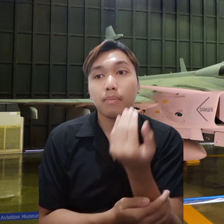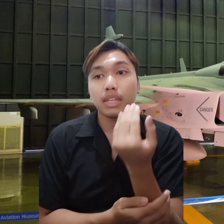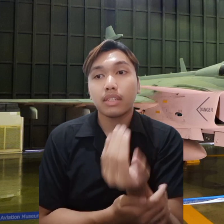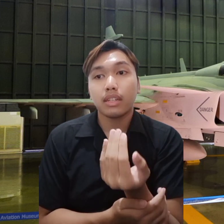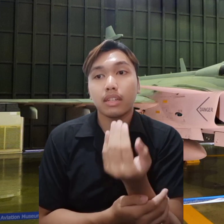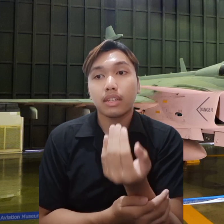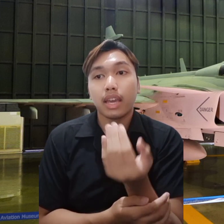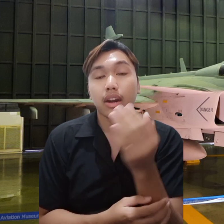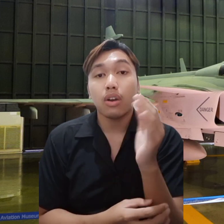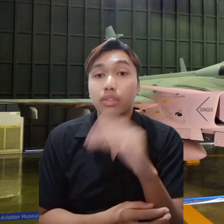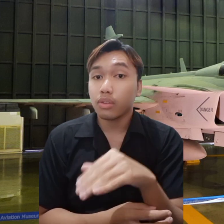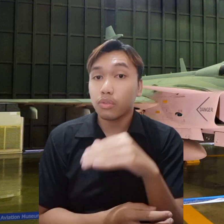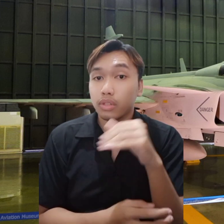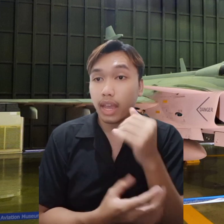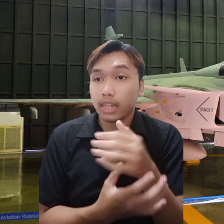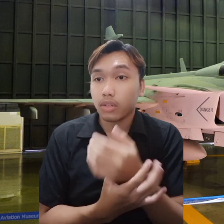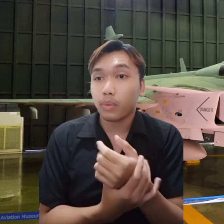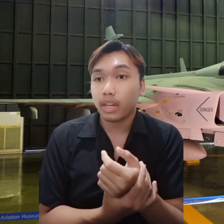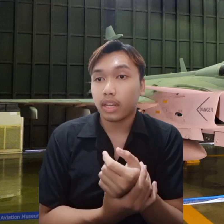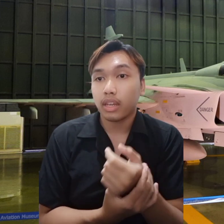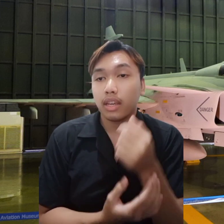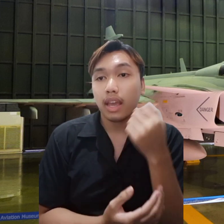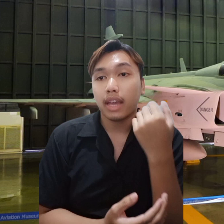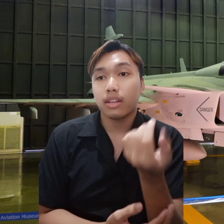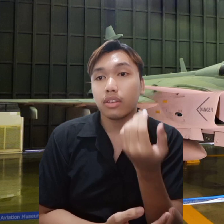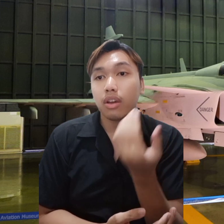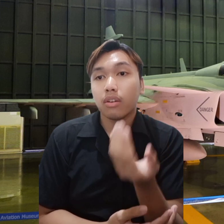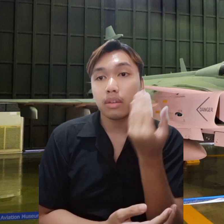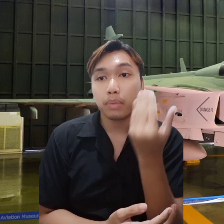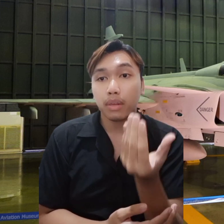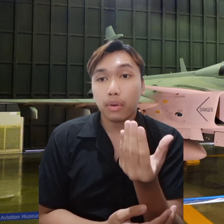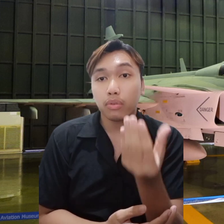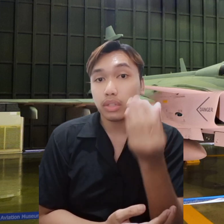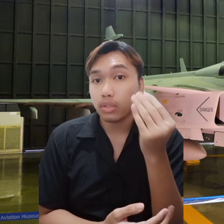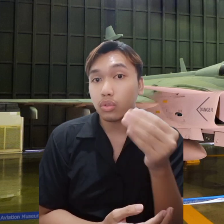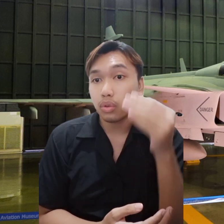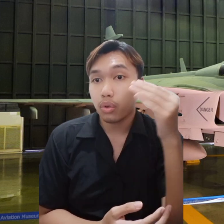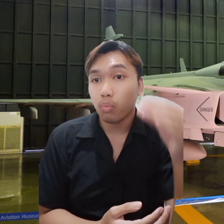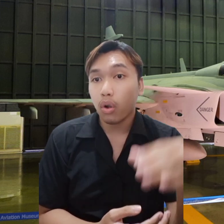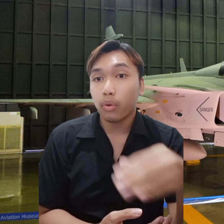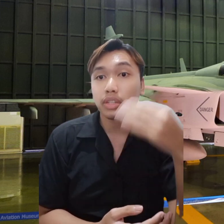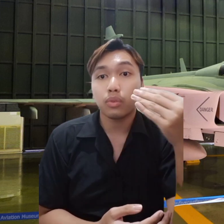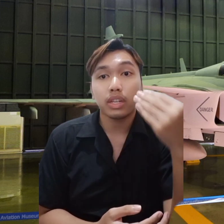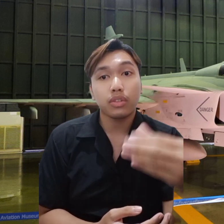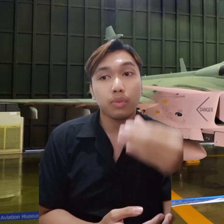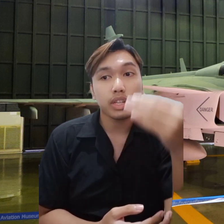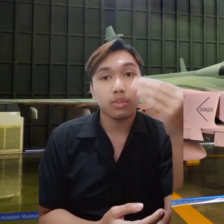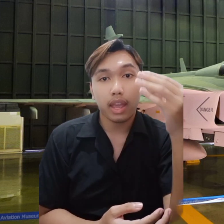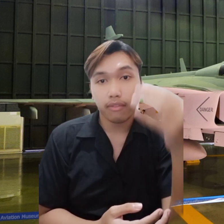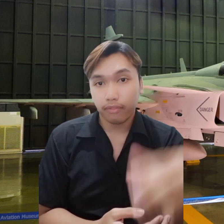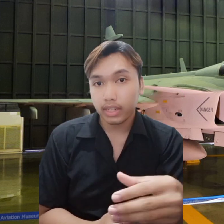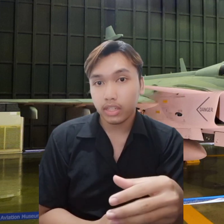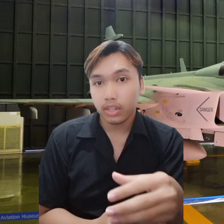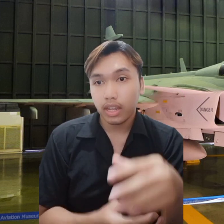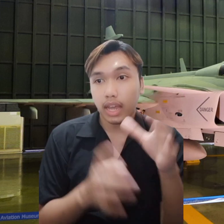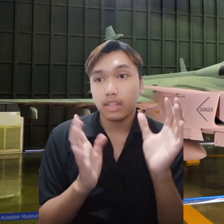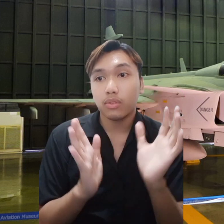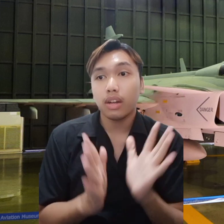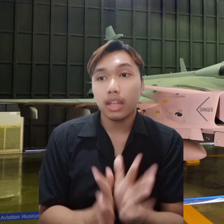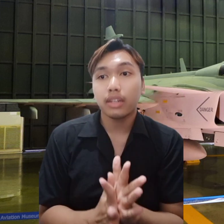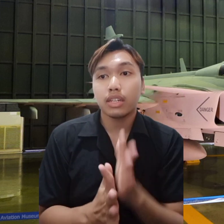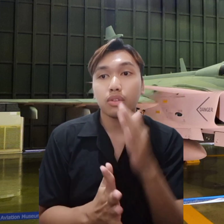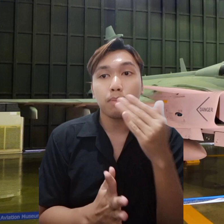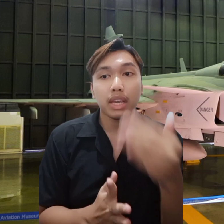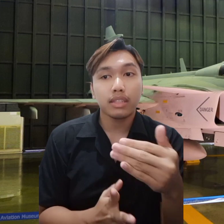In elevation, there are also the activity, and the young the people to show the world into interest to have fun and